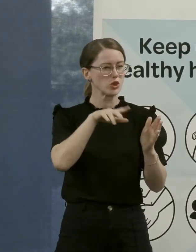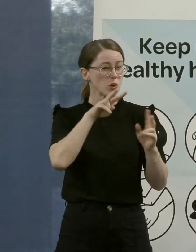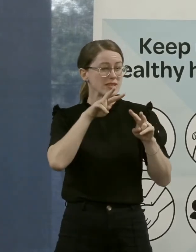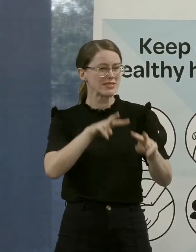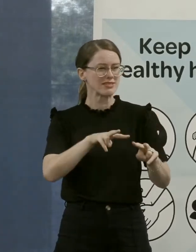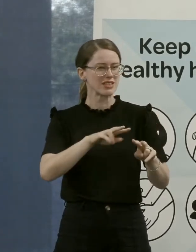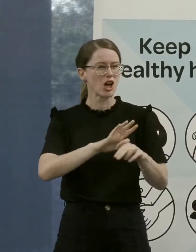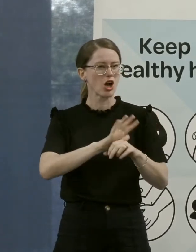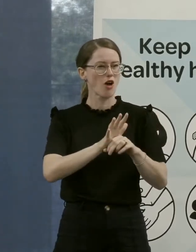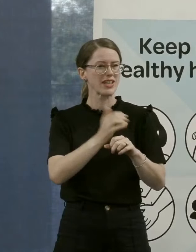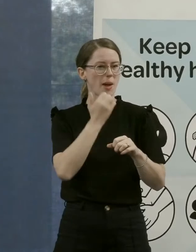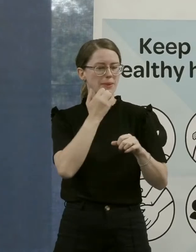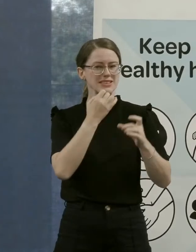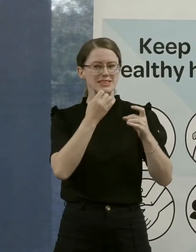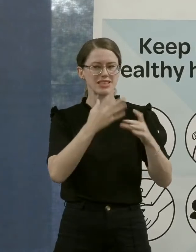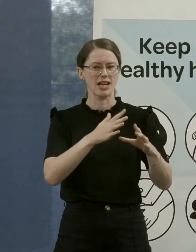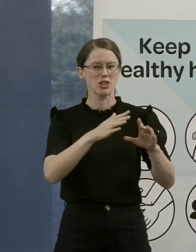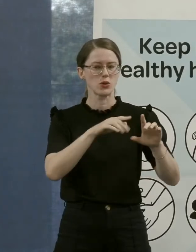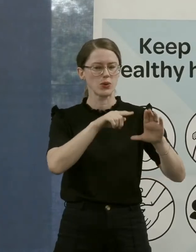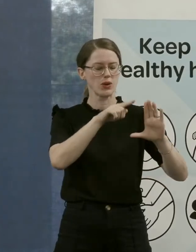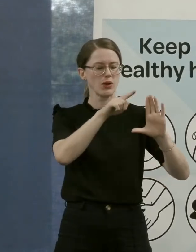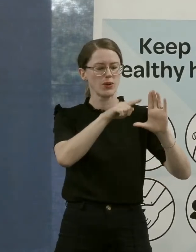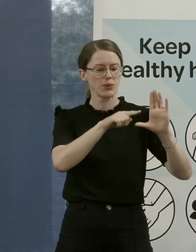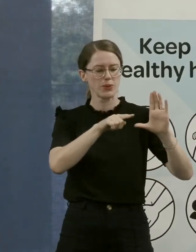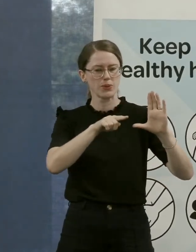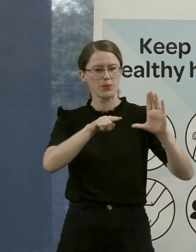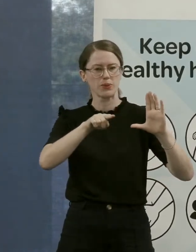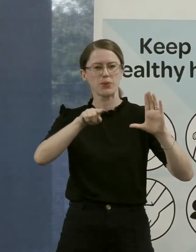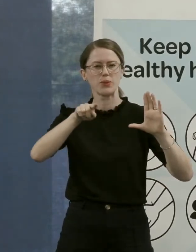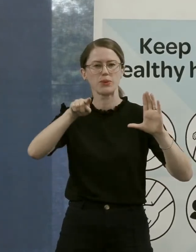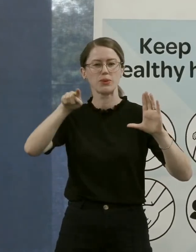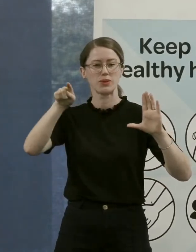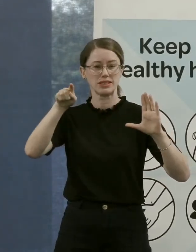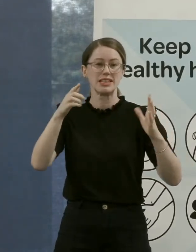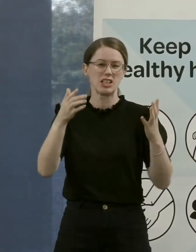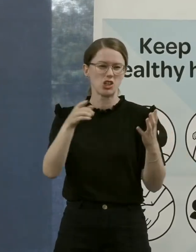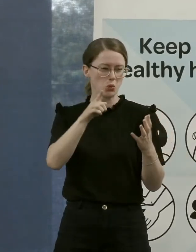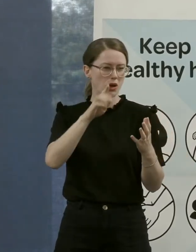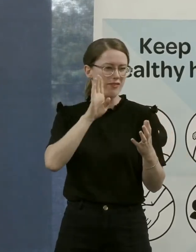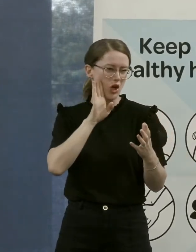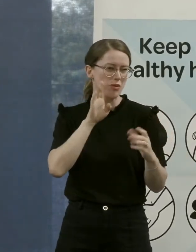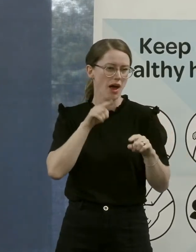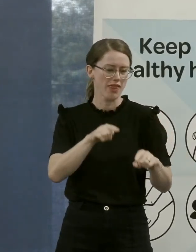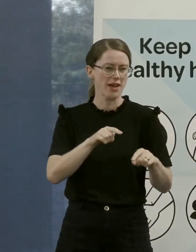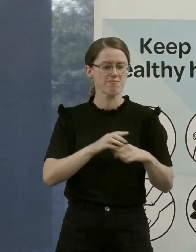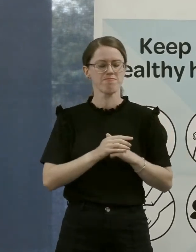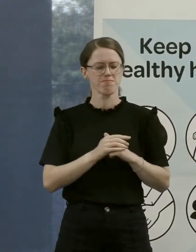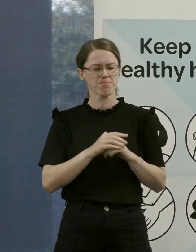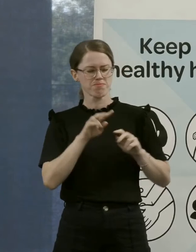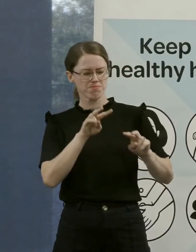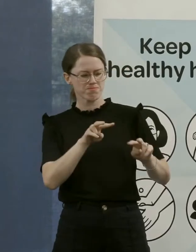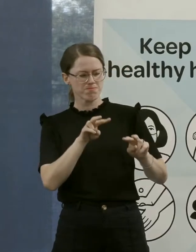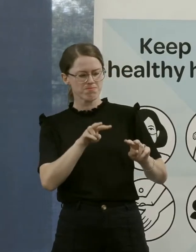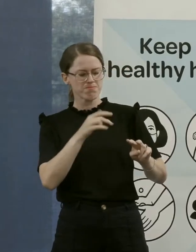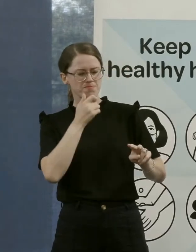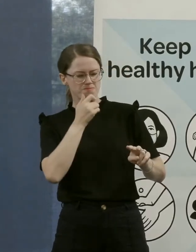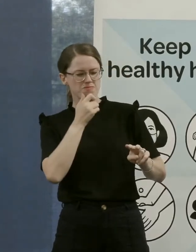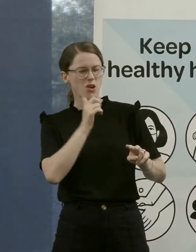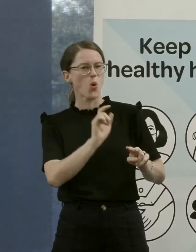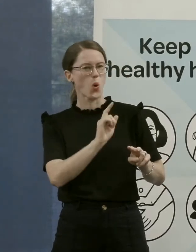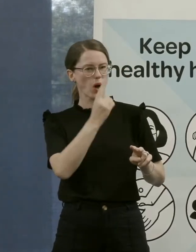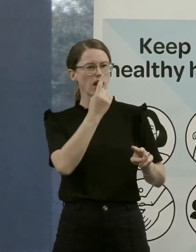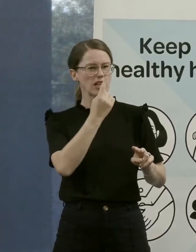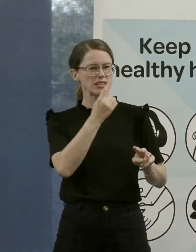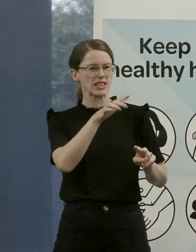case rates creeping up again over the last 2 or 3 weeks, and you'll have heard commentary about this. That does suggest that there is more